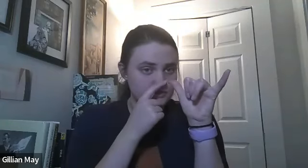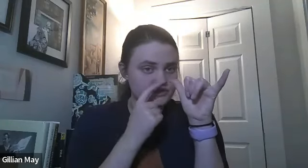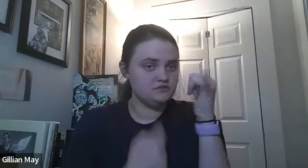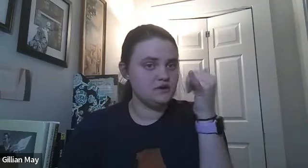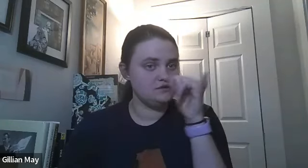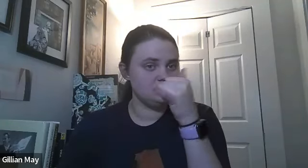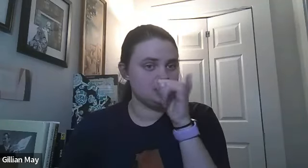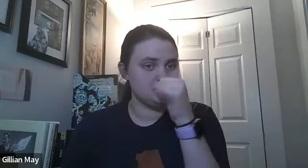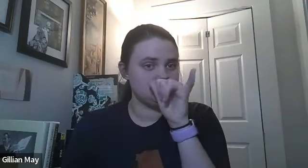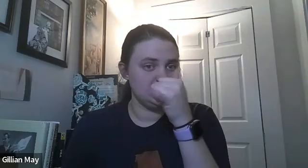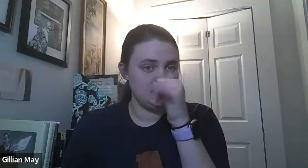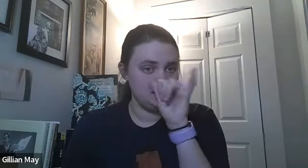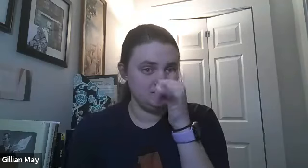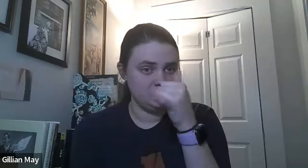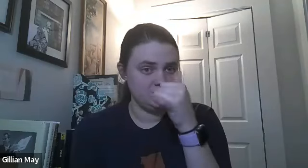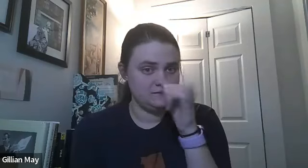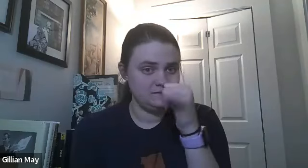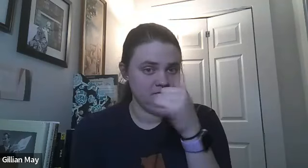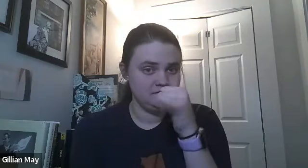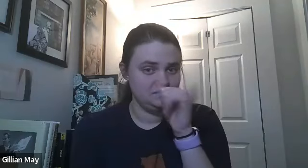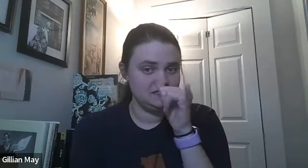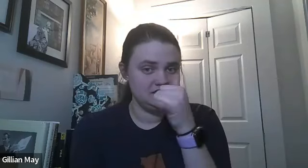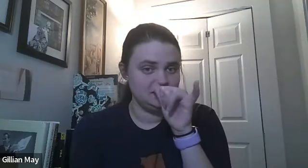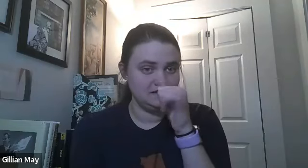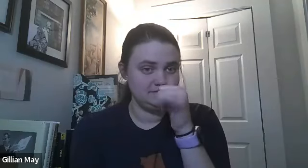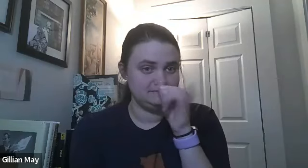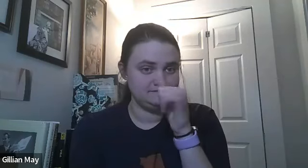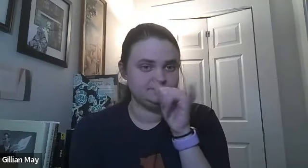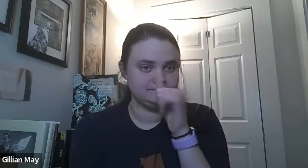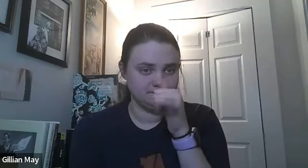towards your nose. You're going to shake it back and forth. Silly.